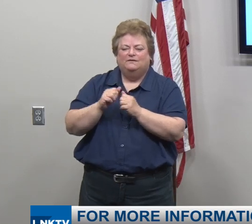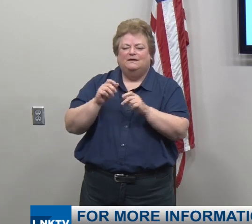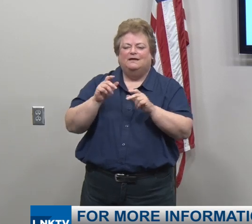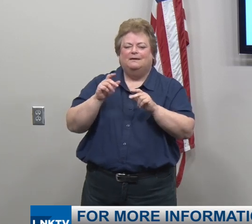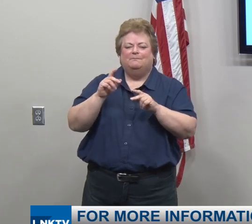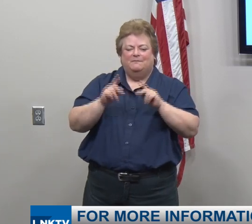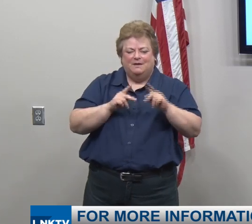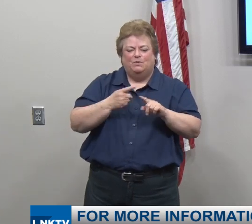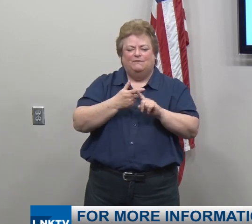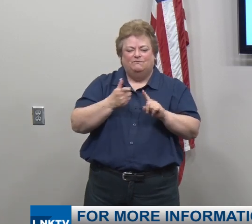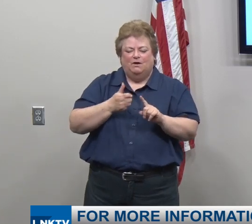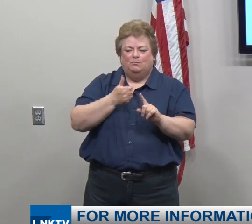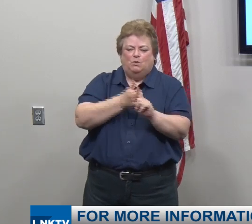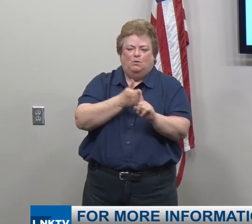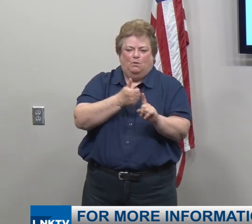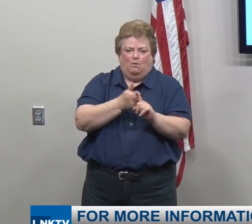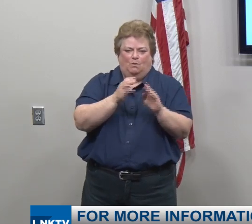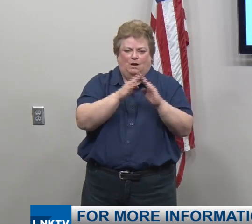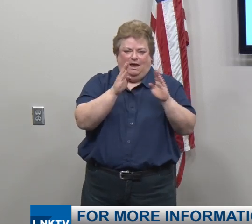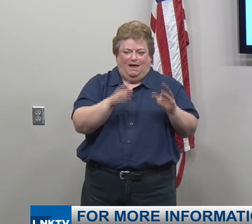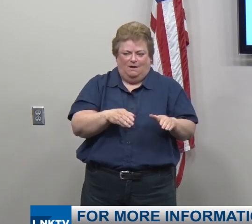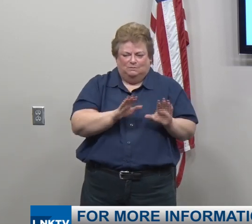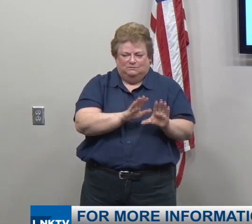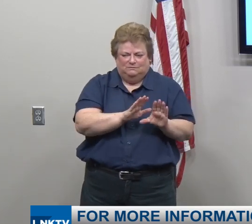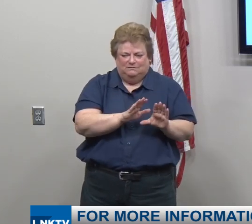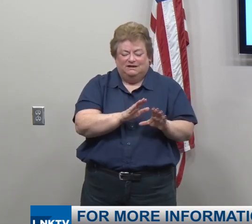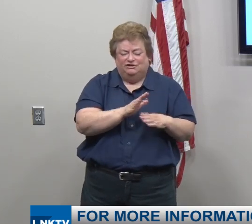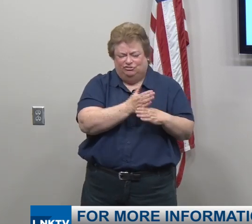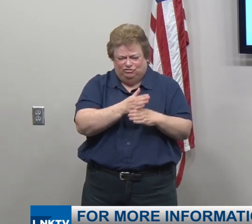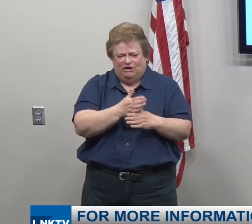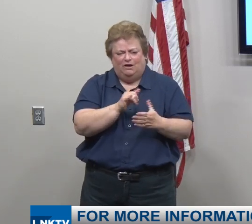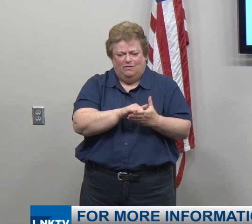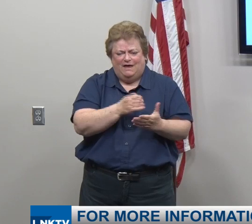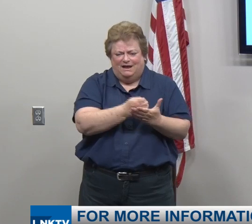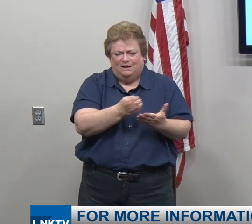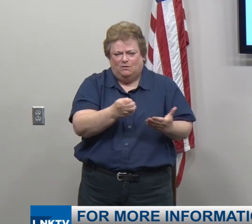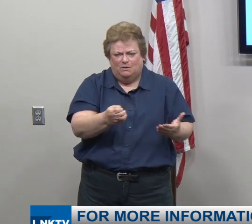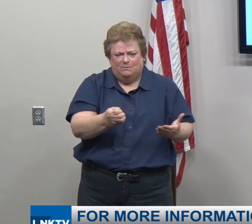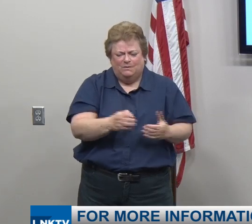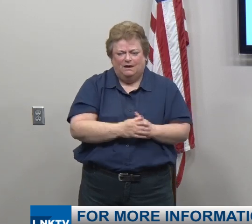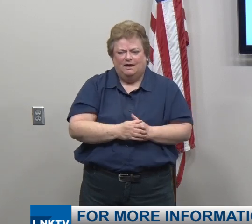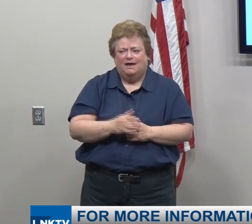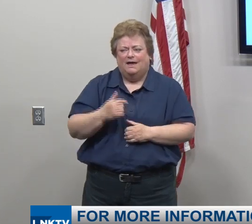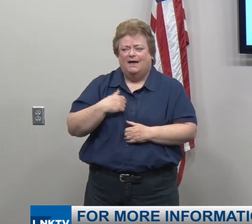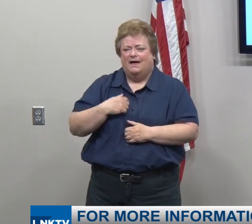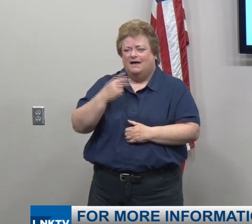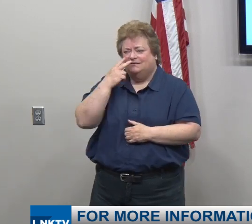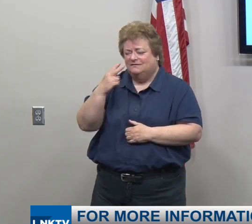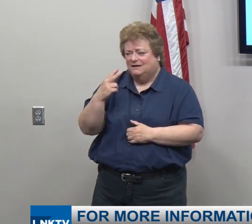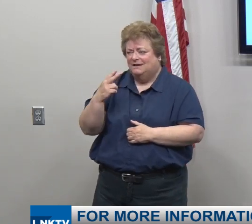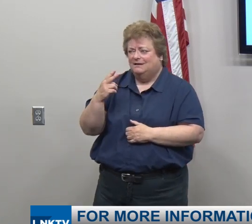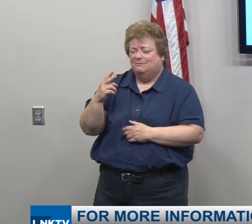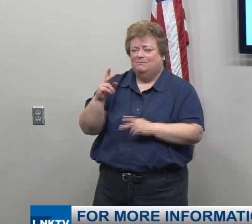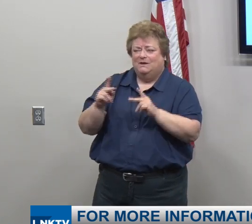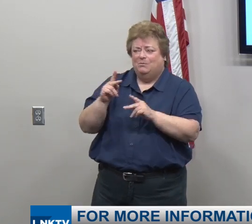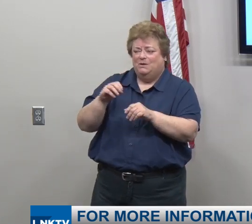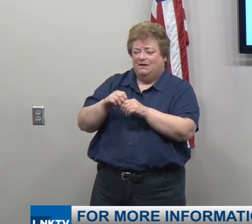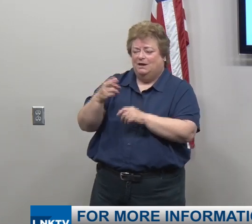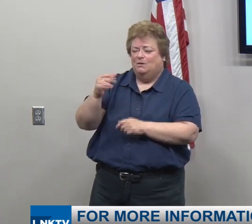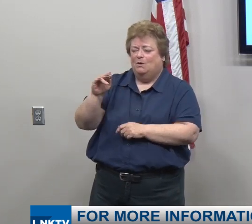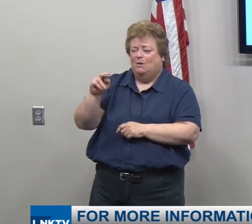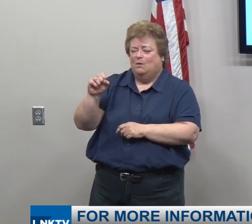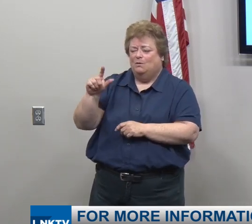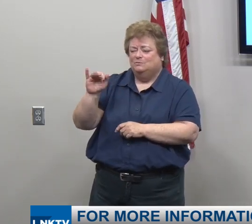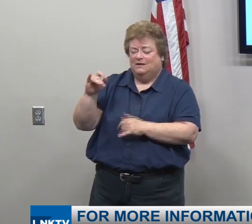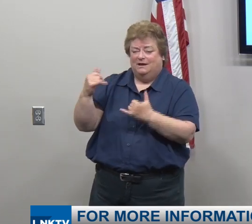of your own household. Anecdotally, I heard that there were people playing volleyball in Holmes Lake this past weekend.